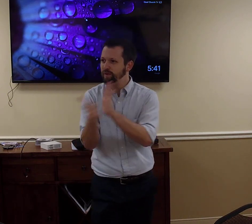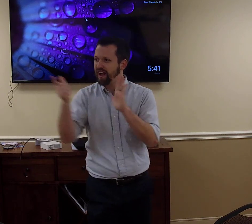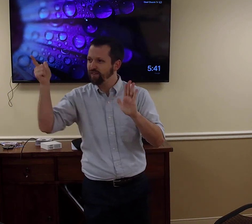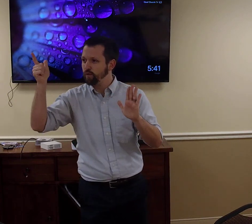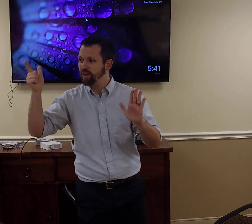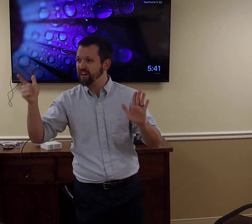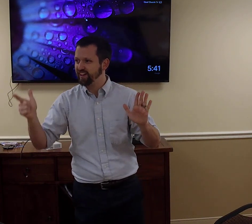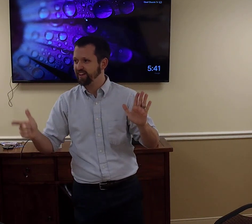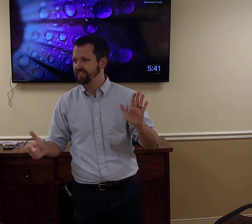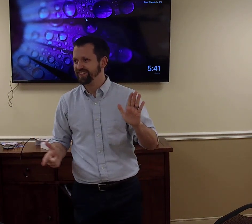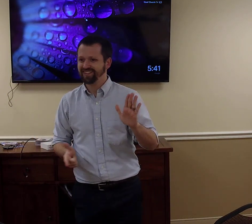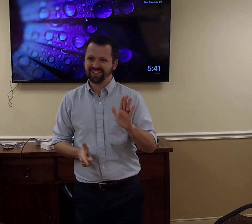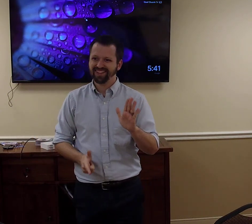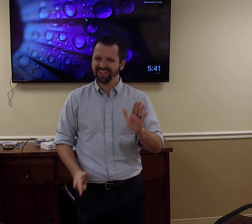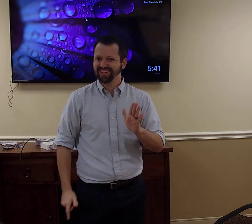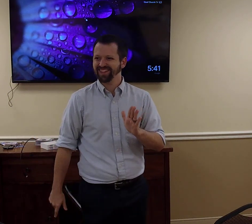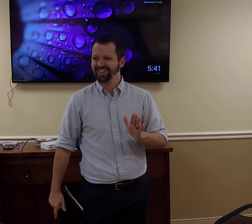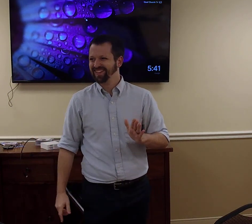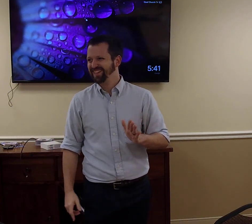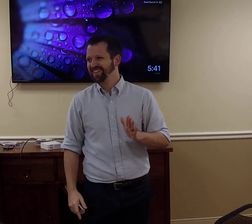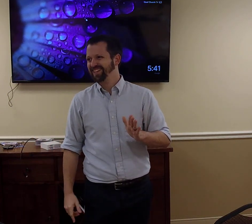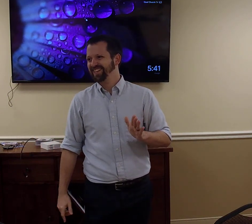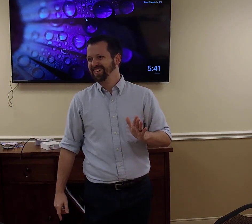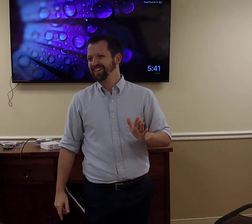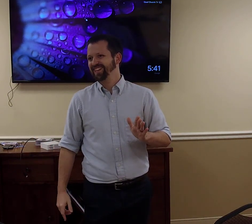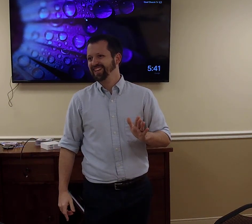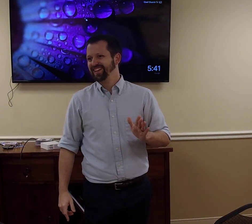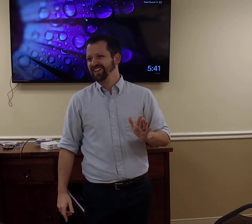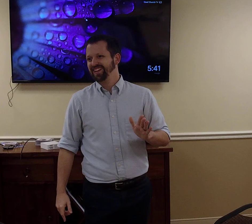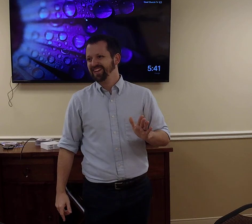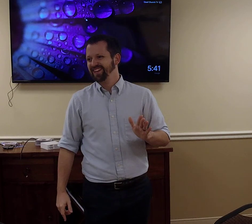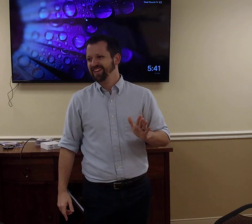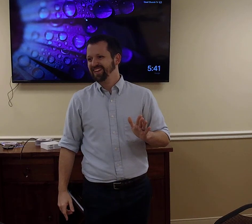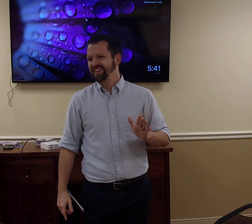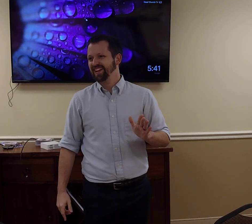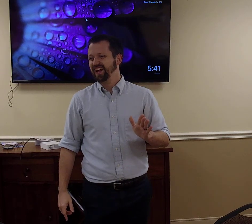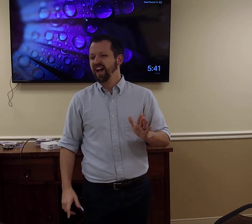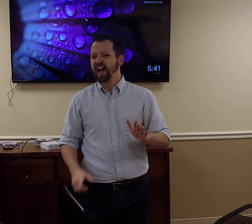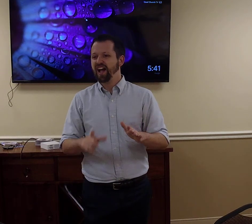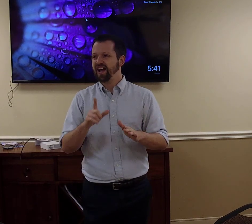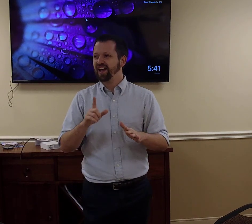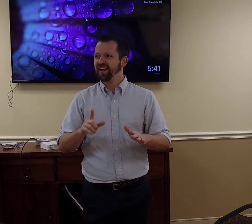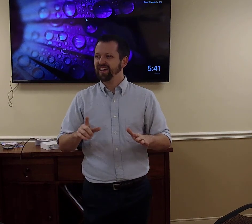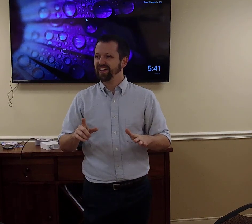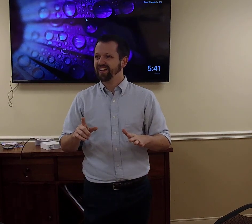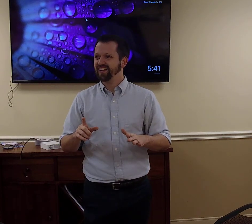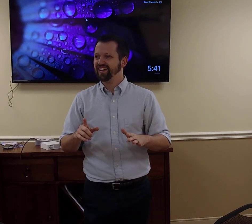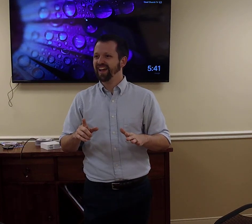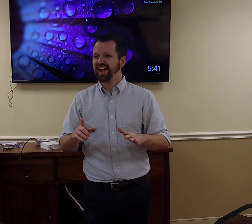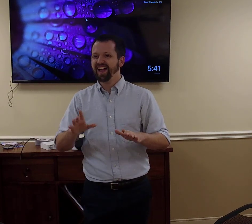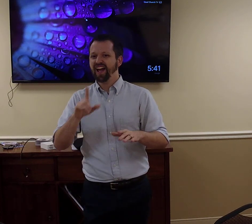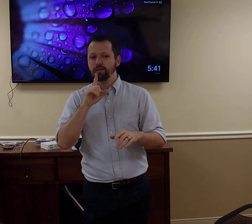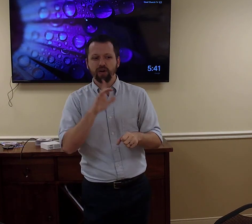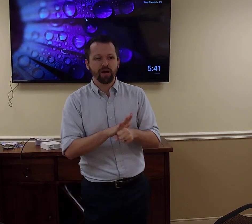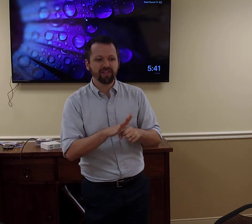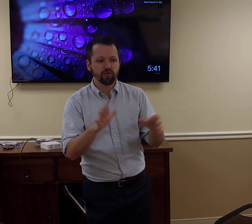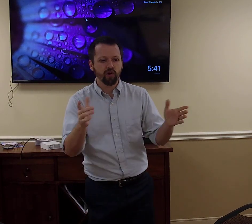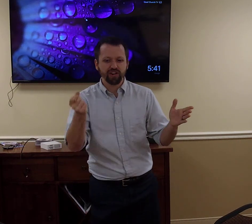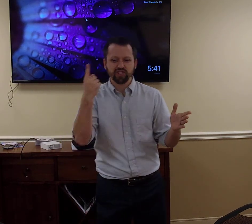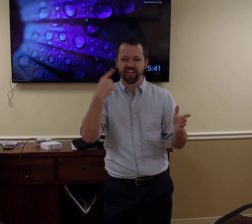I forbidden to it. interpret That'd for be a him, but good it won't story. be anything Hey, what you he's can- depicting. Spin a good tale. Yeah, I promise you won't understand